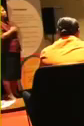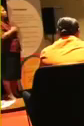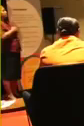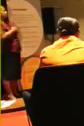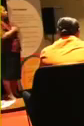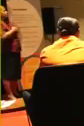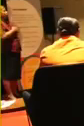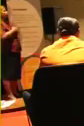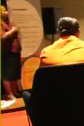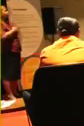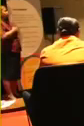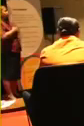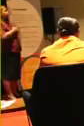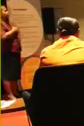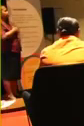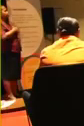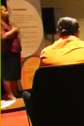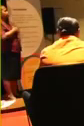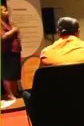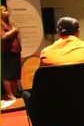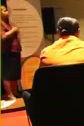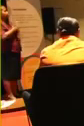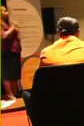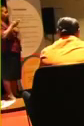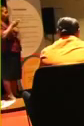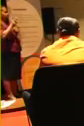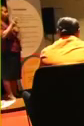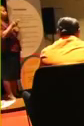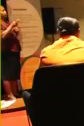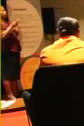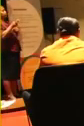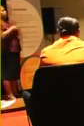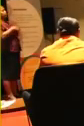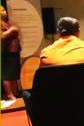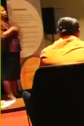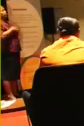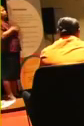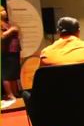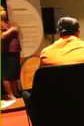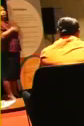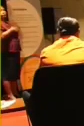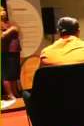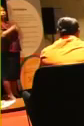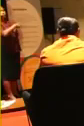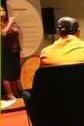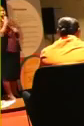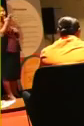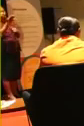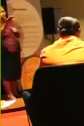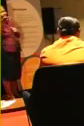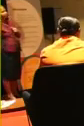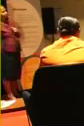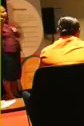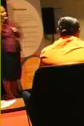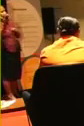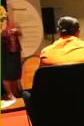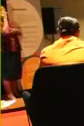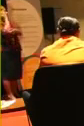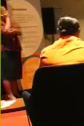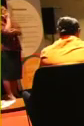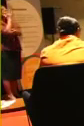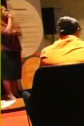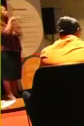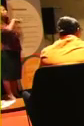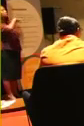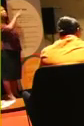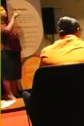With that, again, I'd like to say thank you to the presenters and all